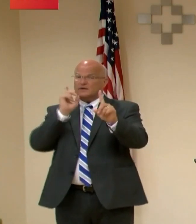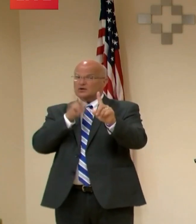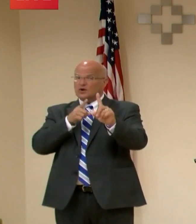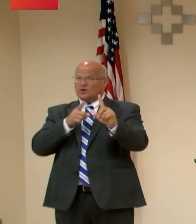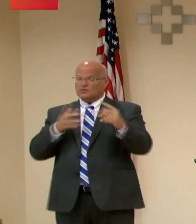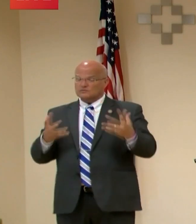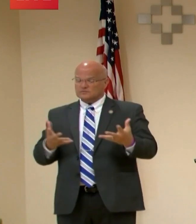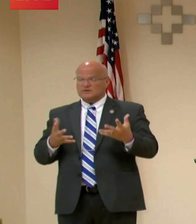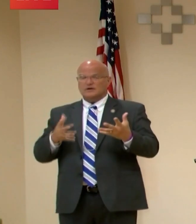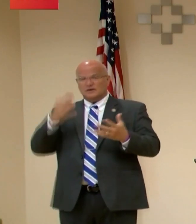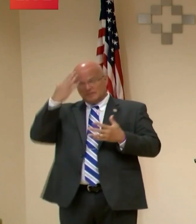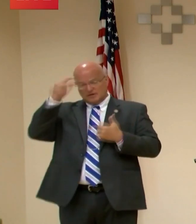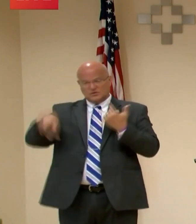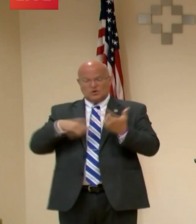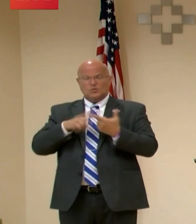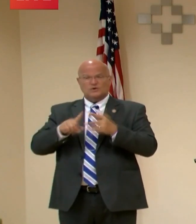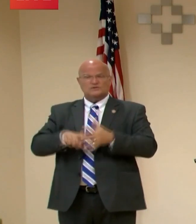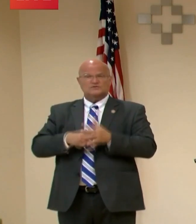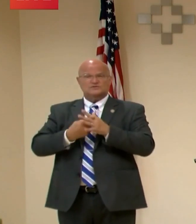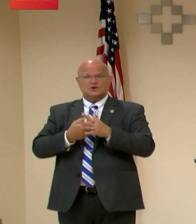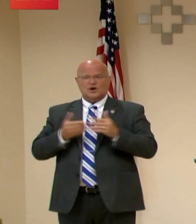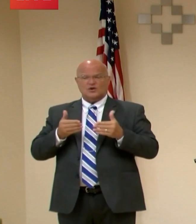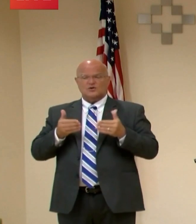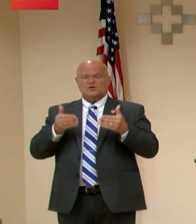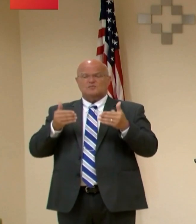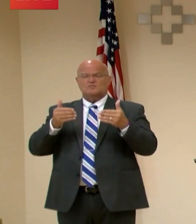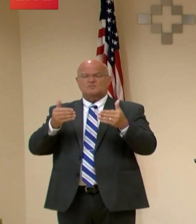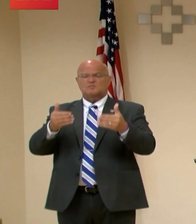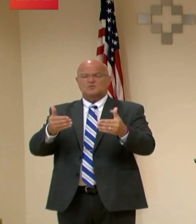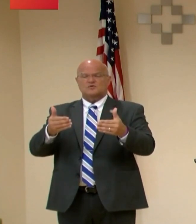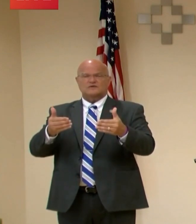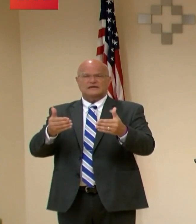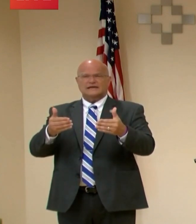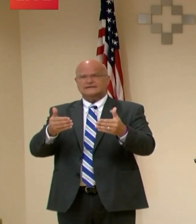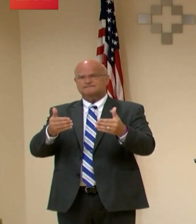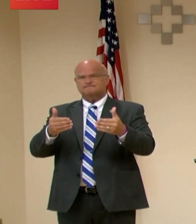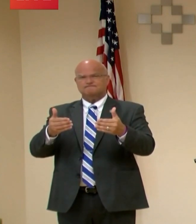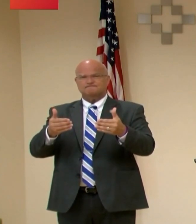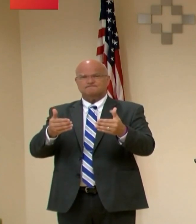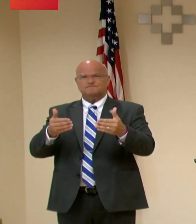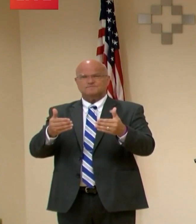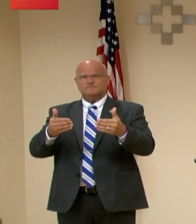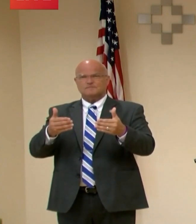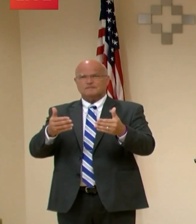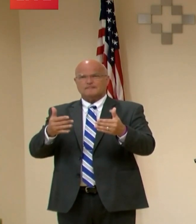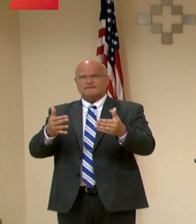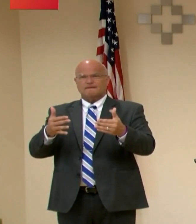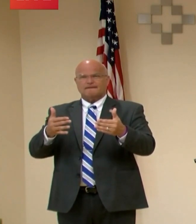goal, because whenever you start moving to a